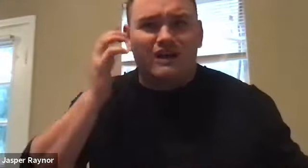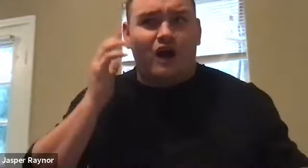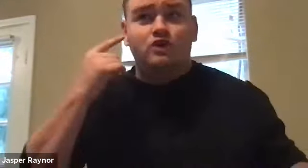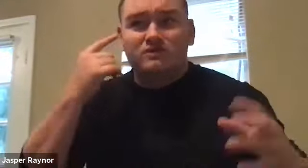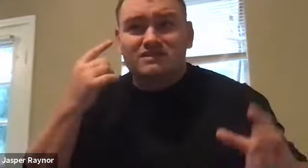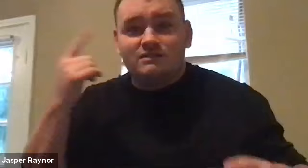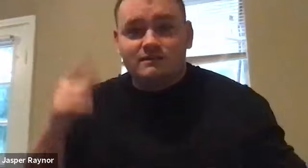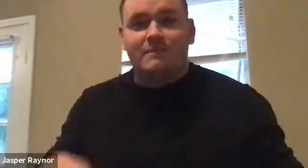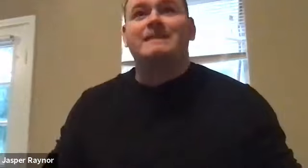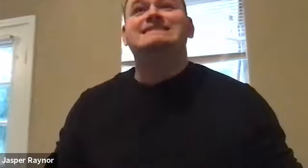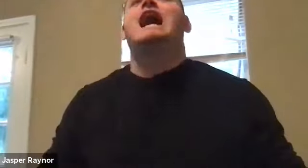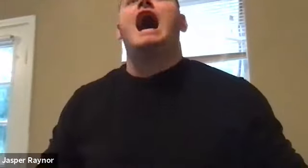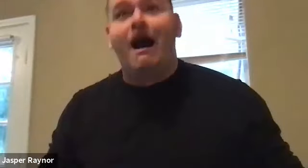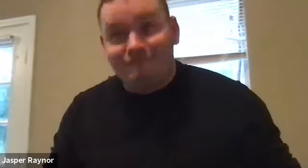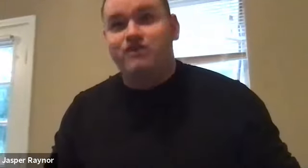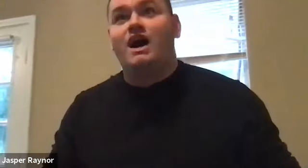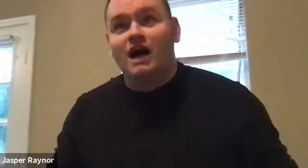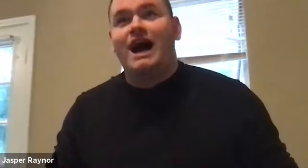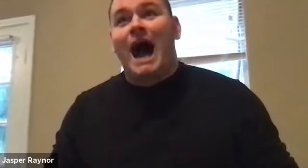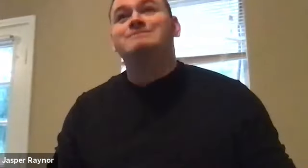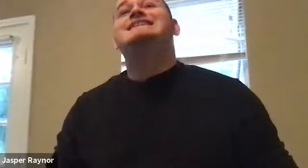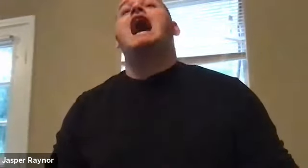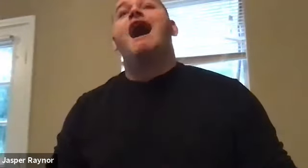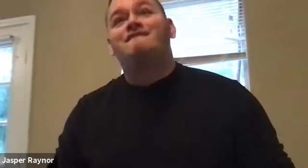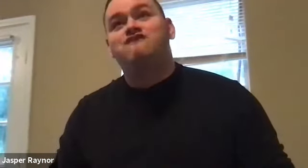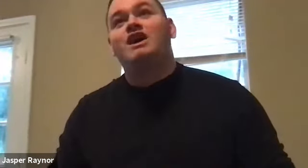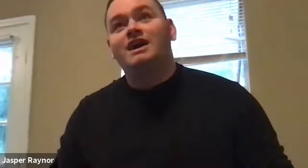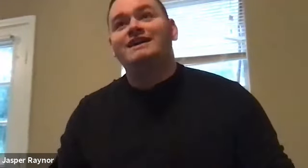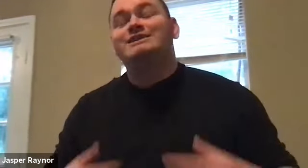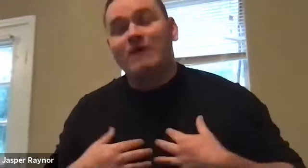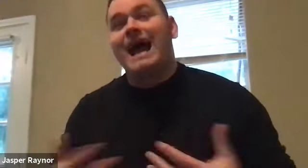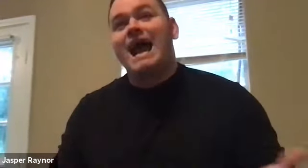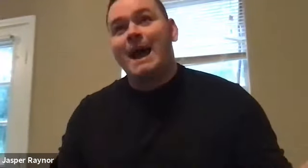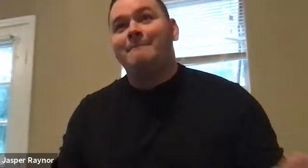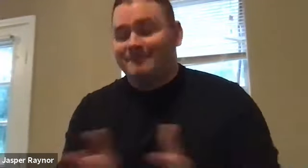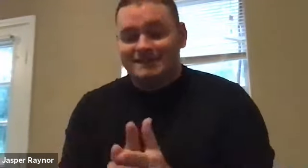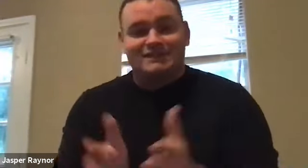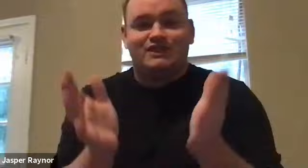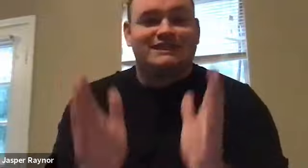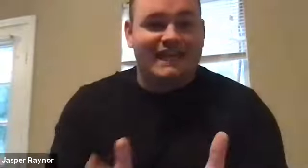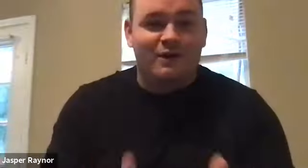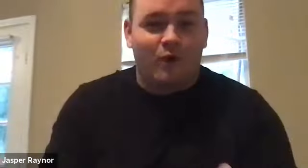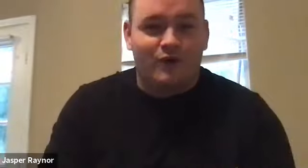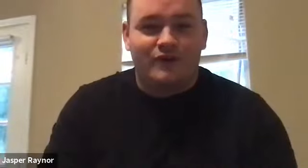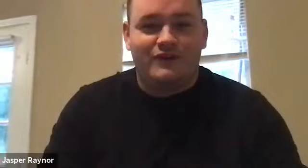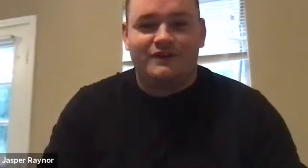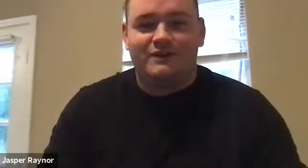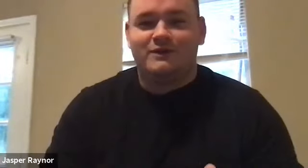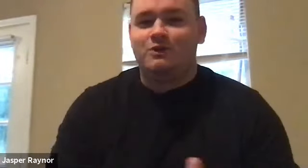are you deaf? I'm deaf. But I am. Just say the word. You will